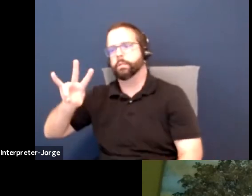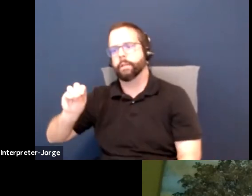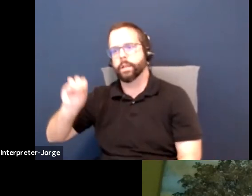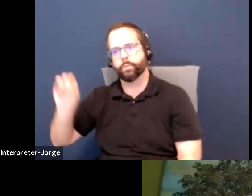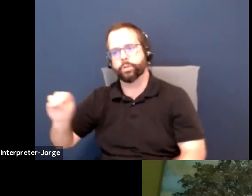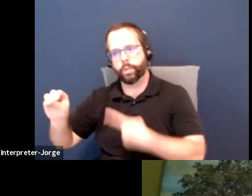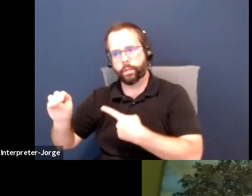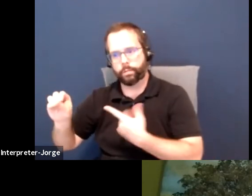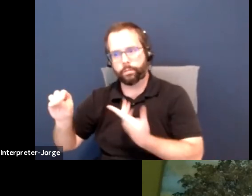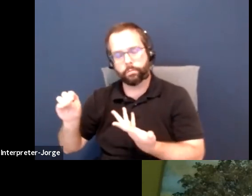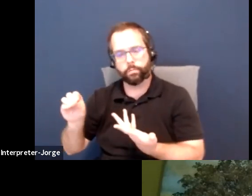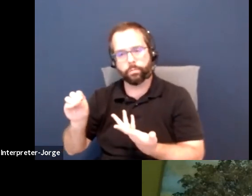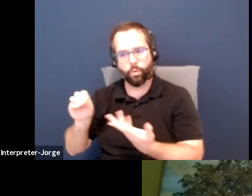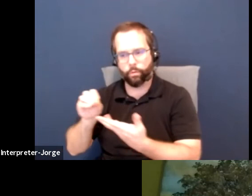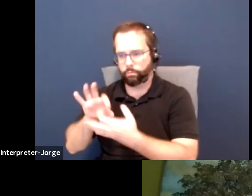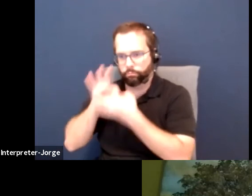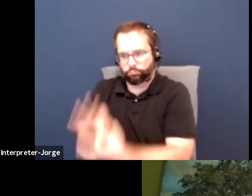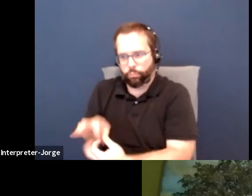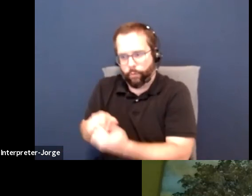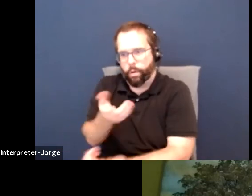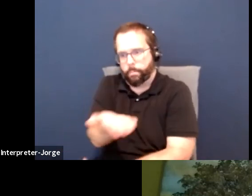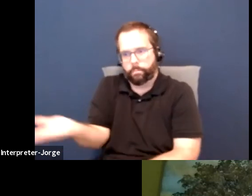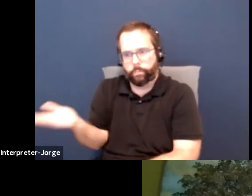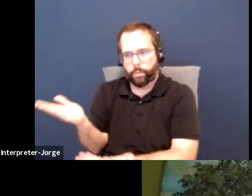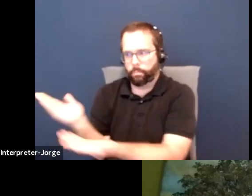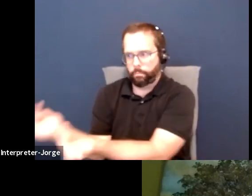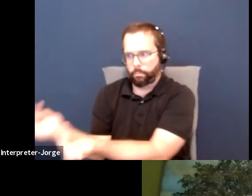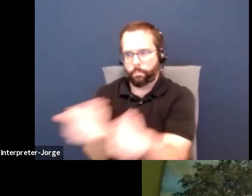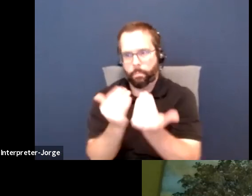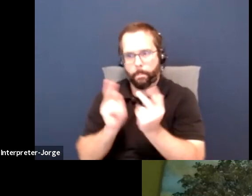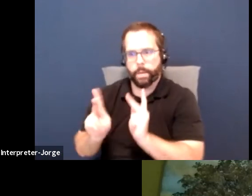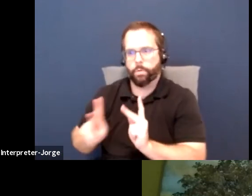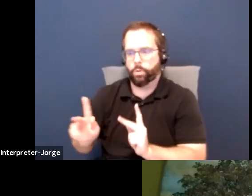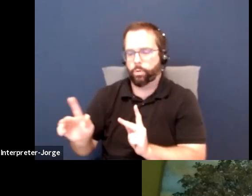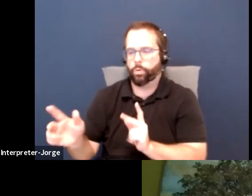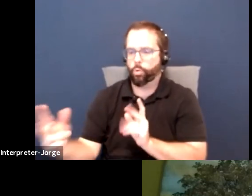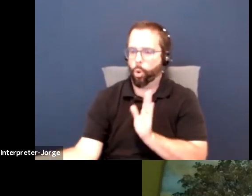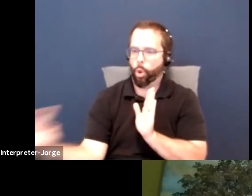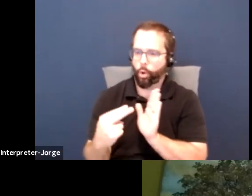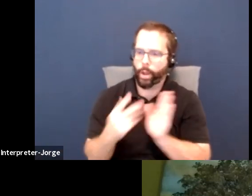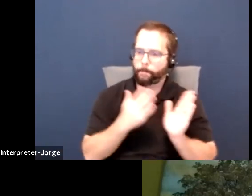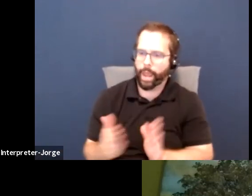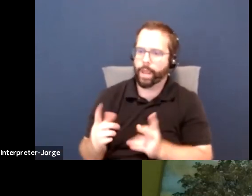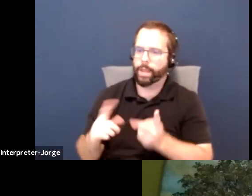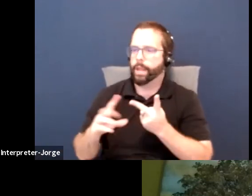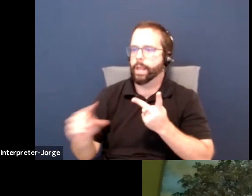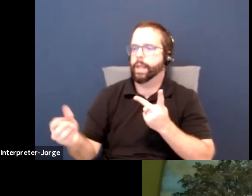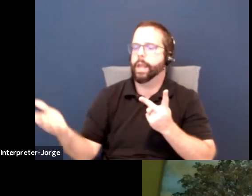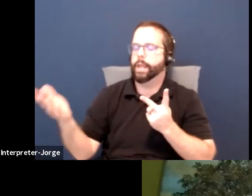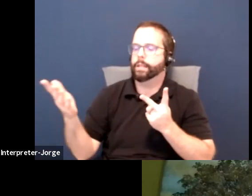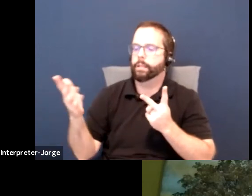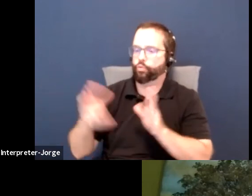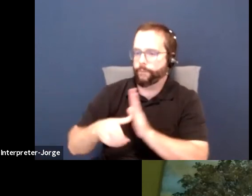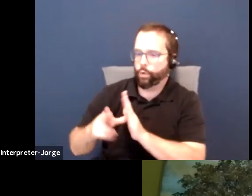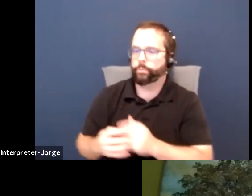really important component, we think, when looking at and reviewing these plans. It's great to have Brad's technical expertise,